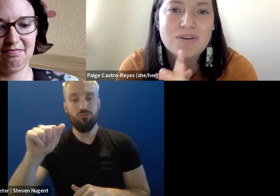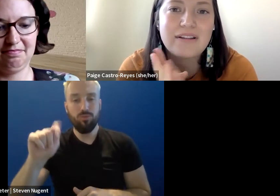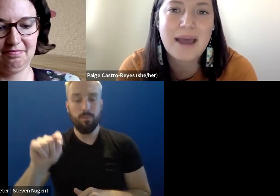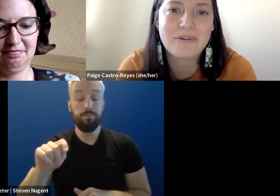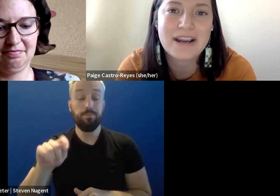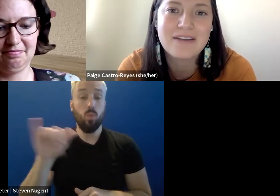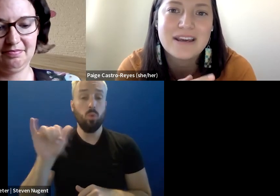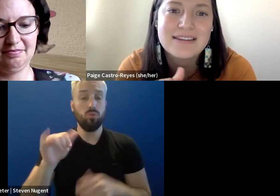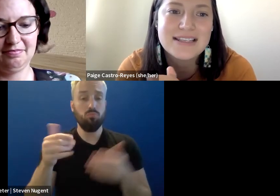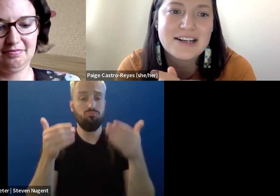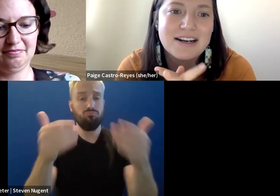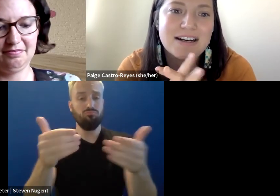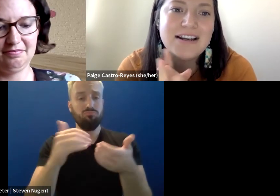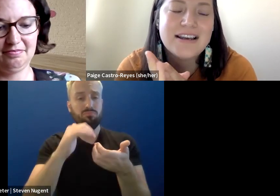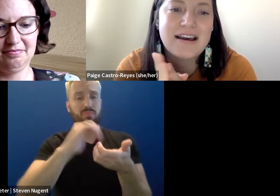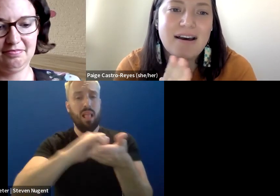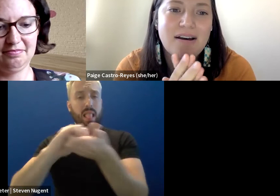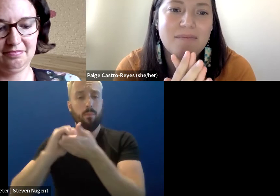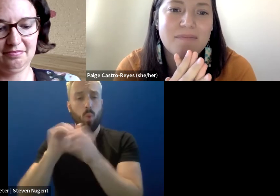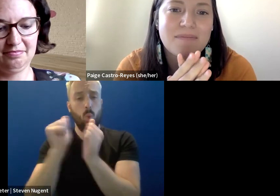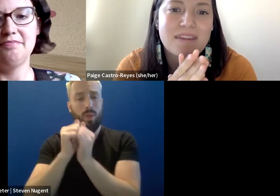you to collaborate with CEACR.